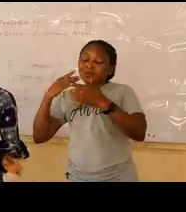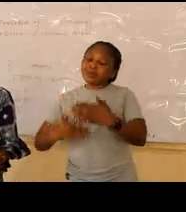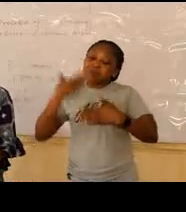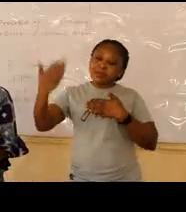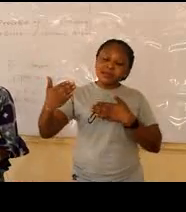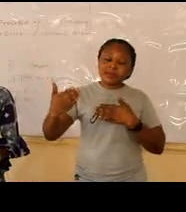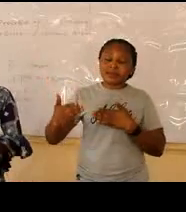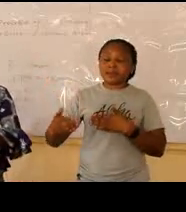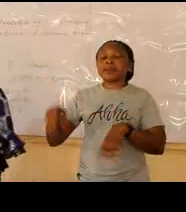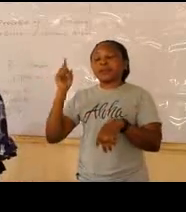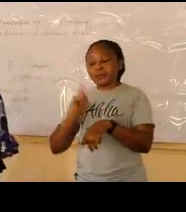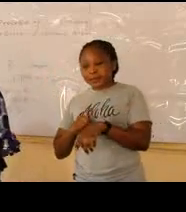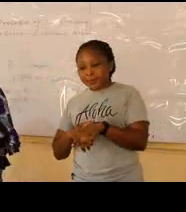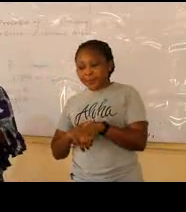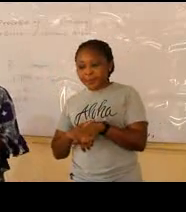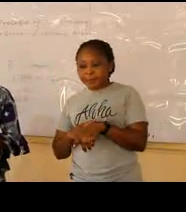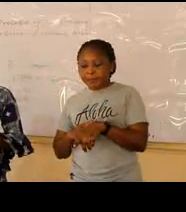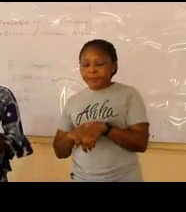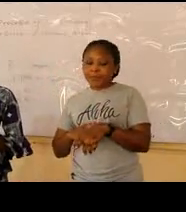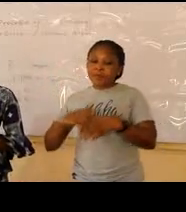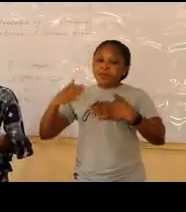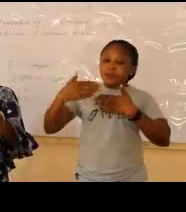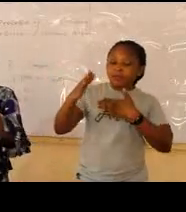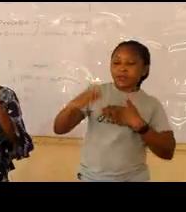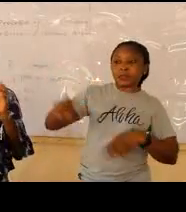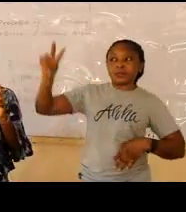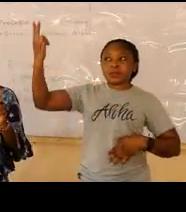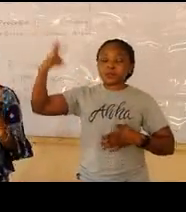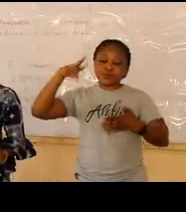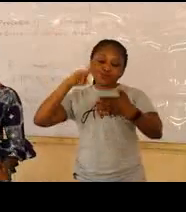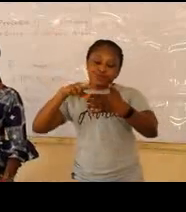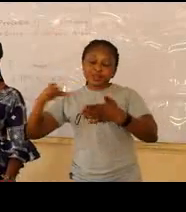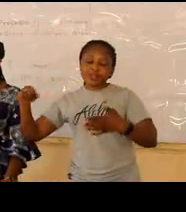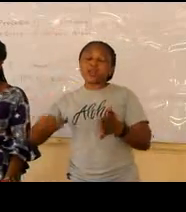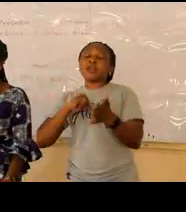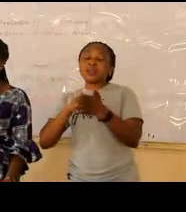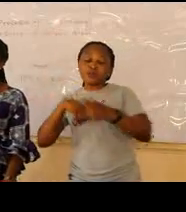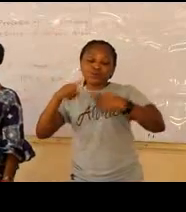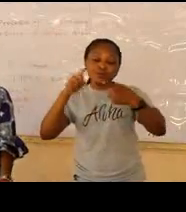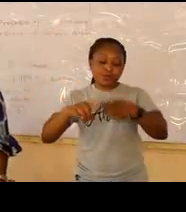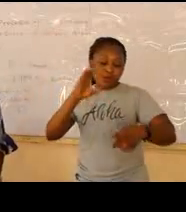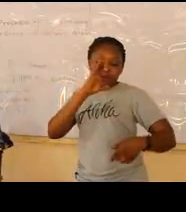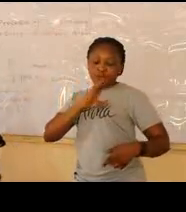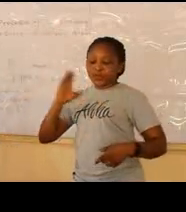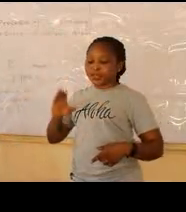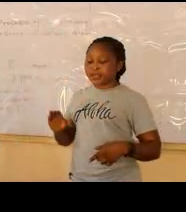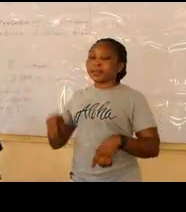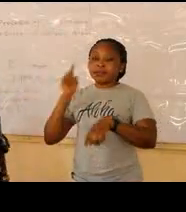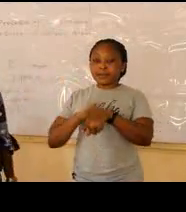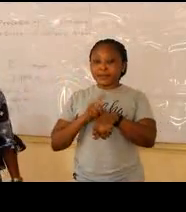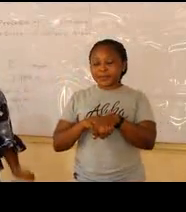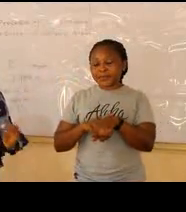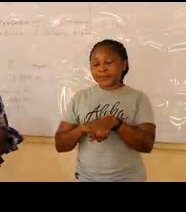after this second reading, it goes to the next what? Stage, which is the committee stage. Already in this